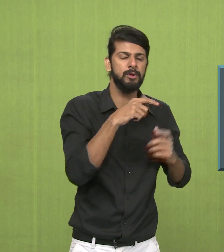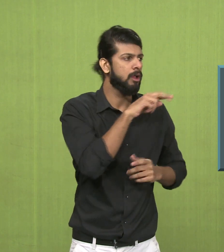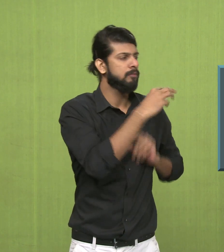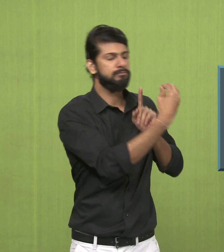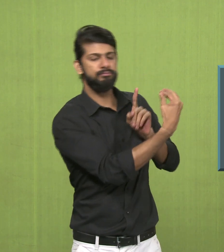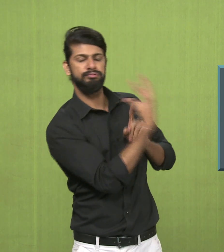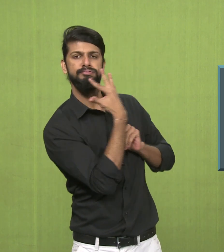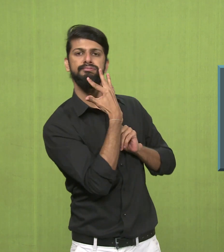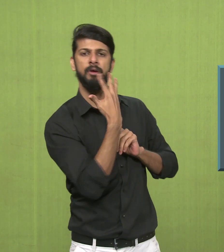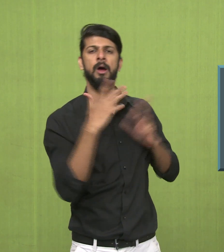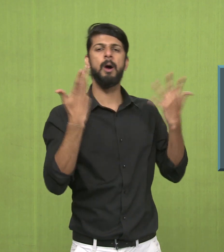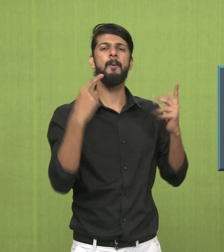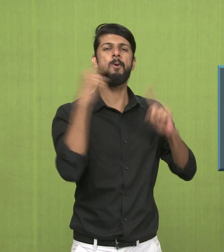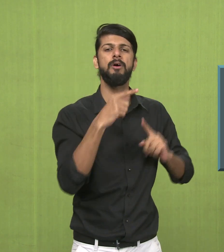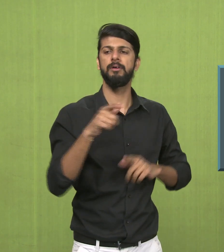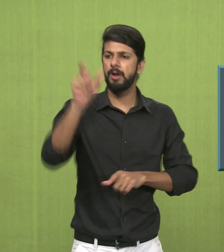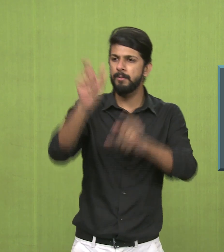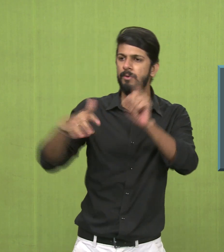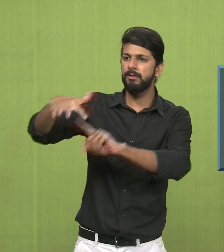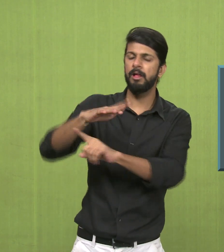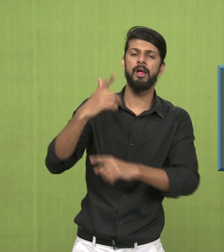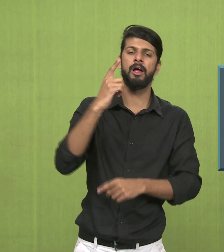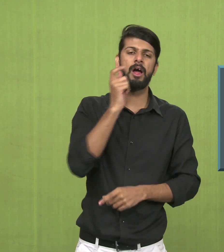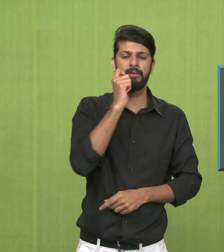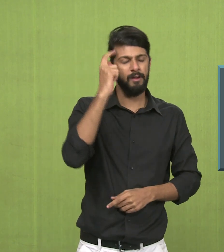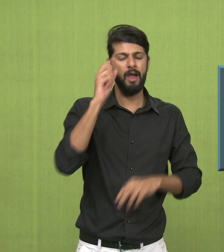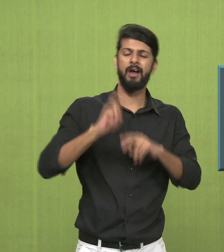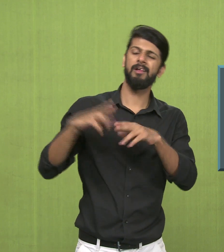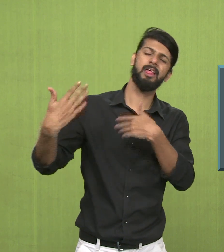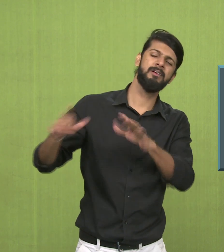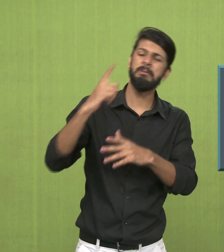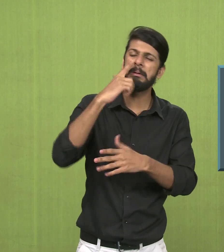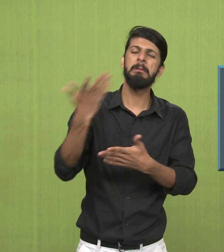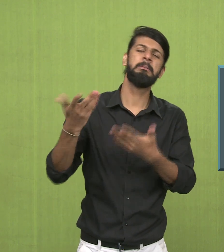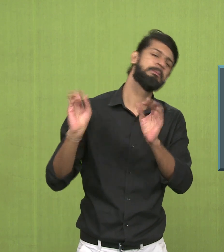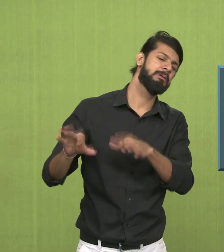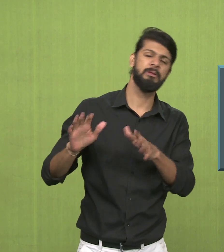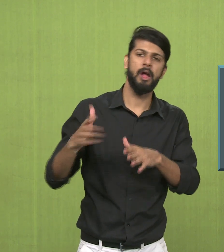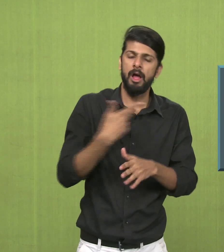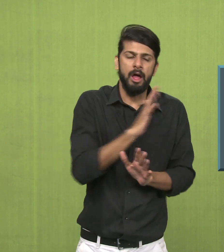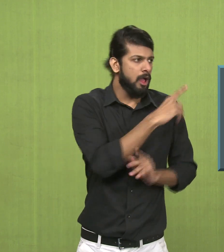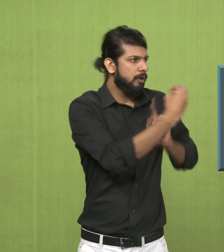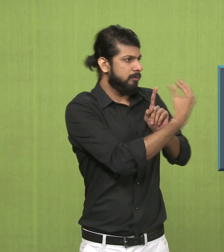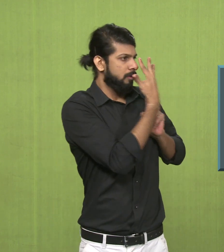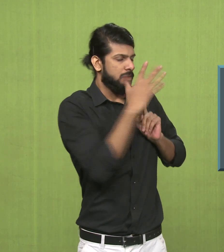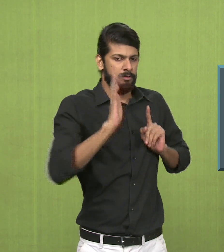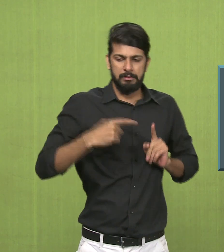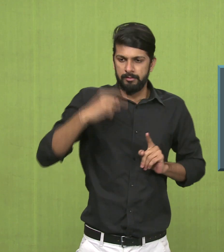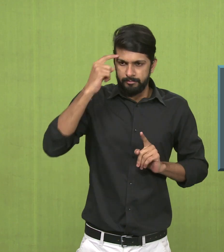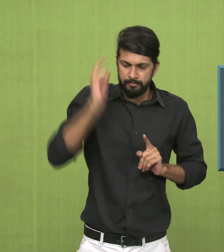for empathy, to motivate people to understand the suffering in the society, not to ignore, not to